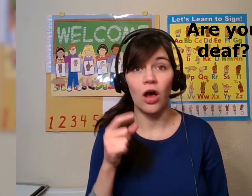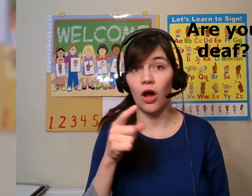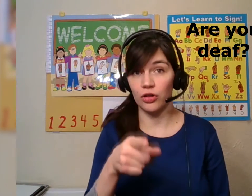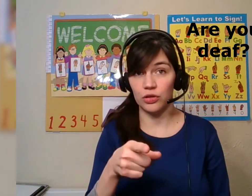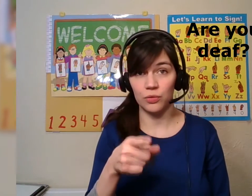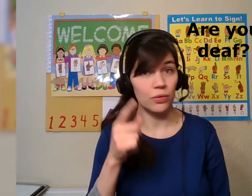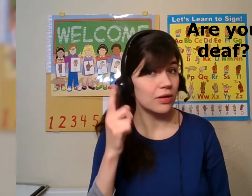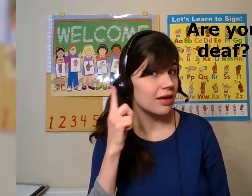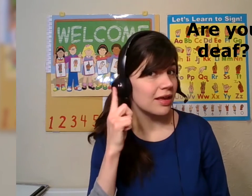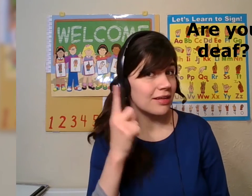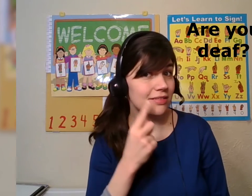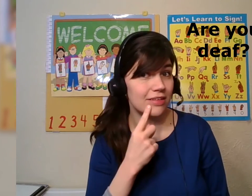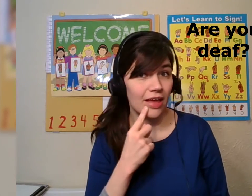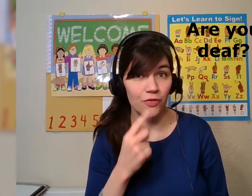Are you deaf?